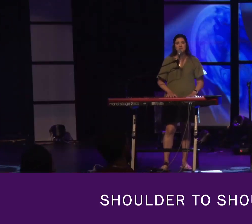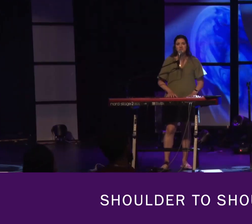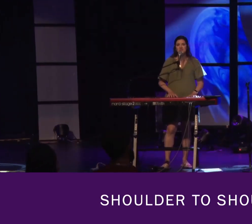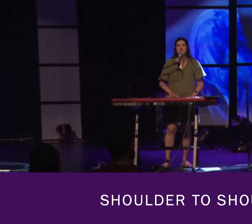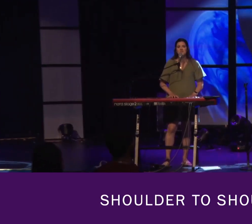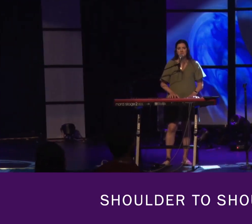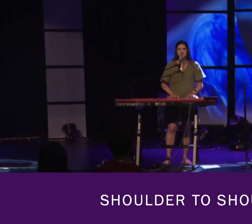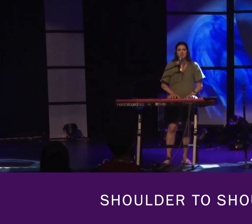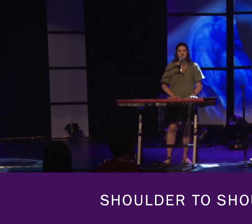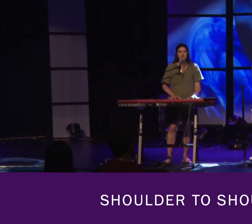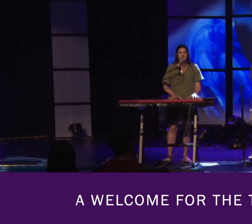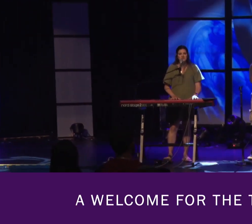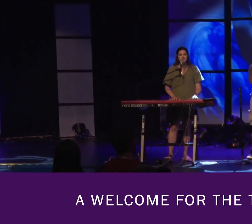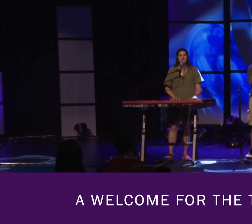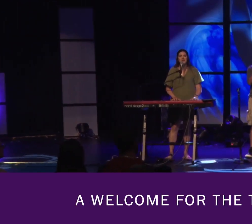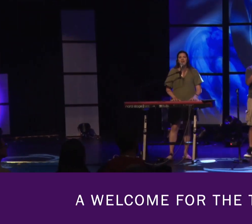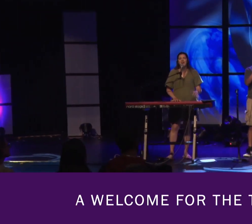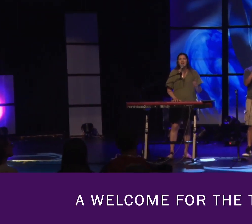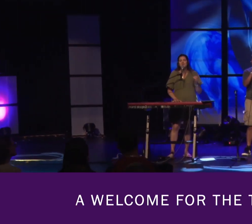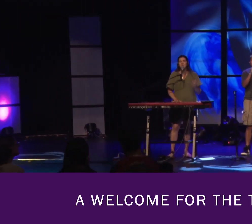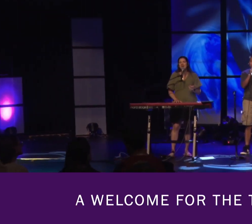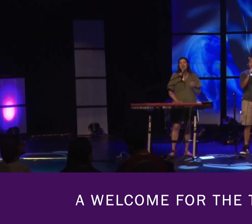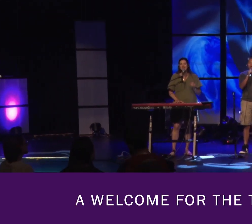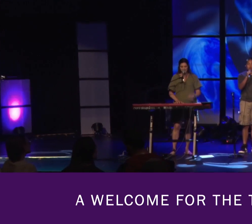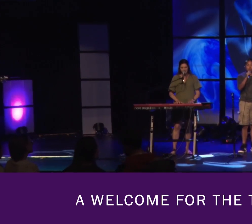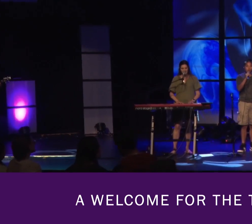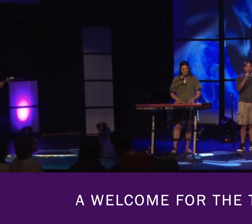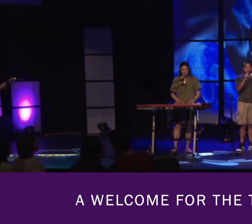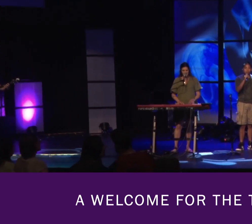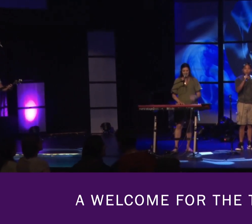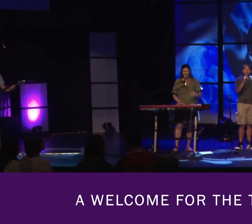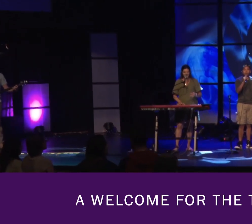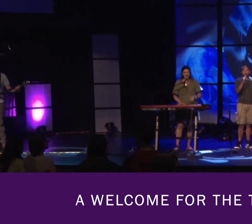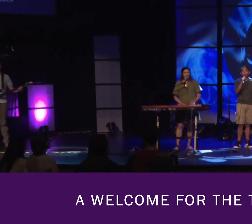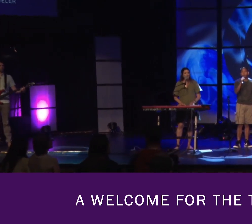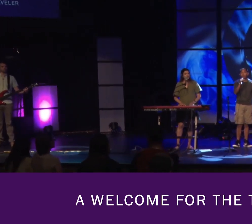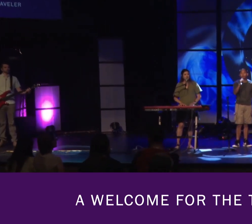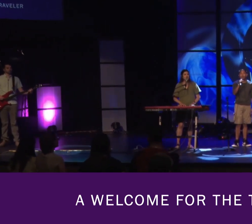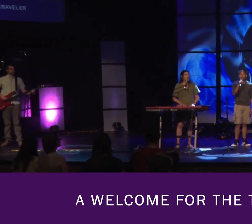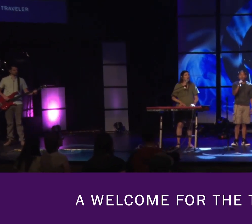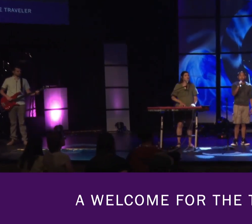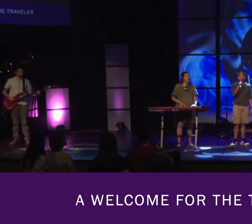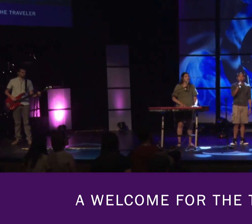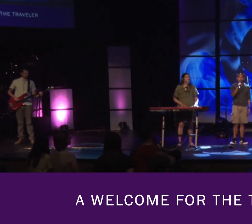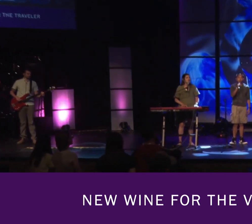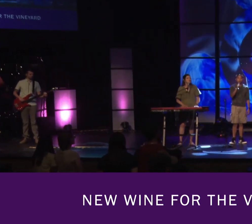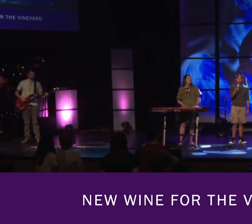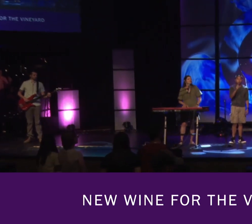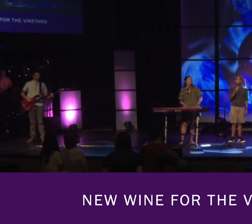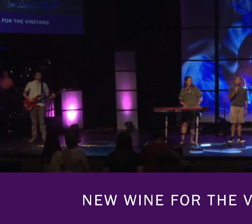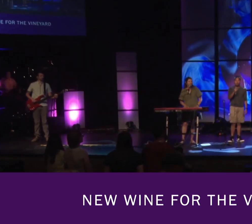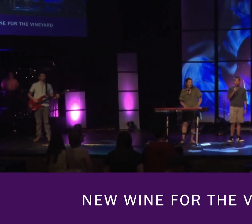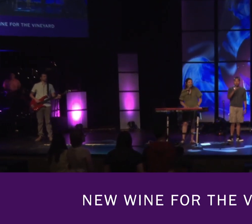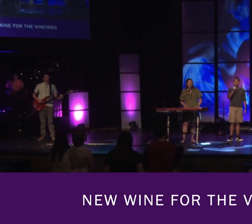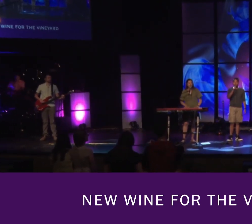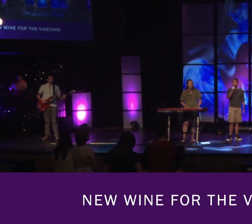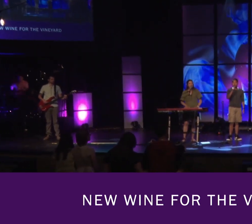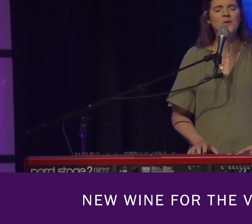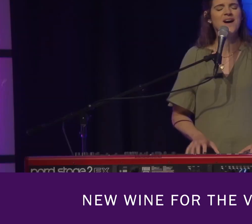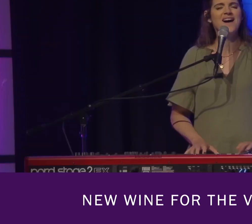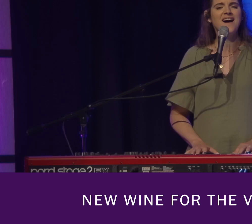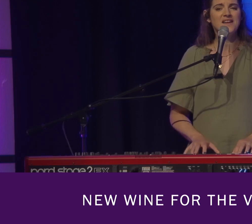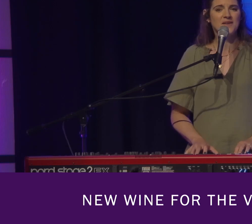shoulder to shoulder, a welcome for the traveler, a